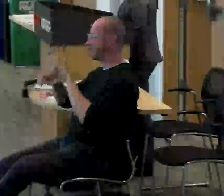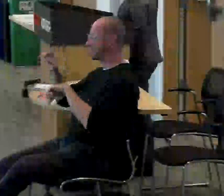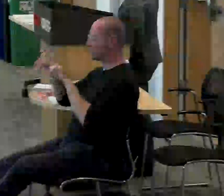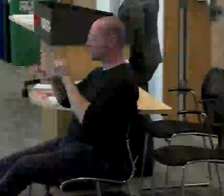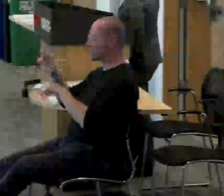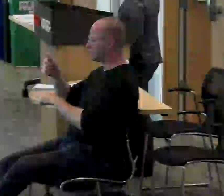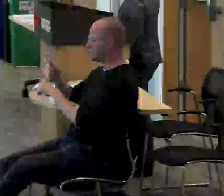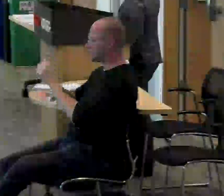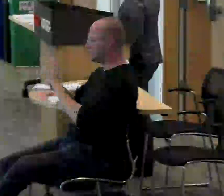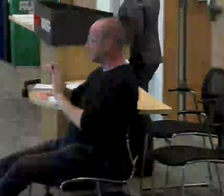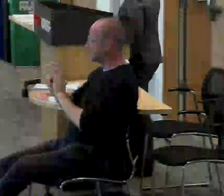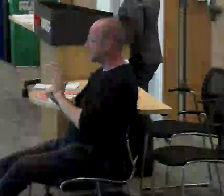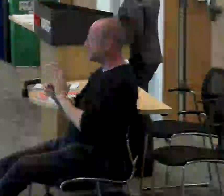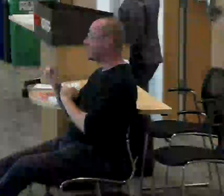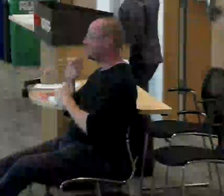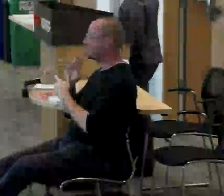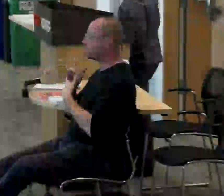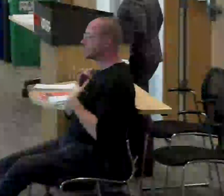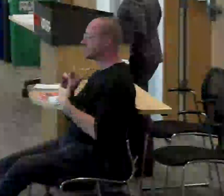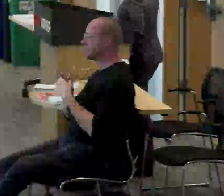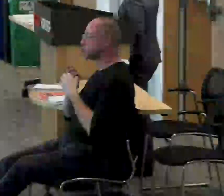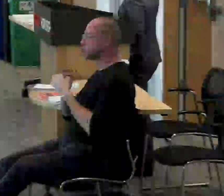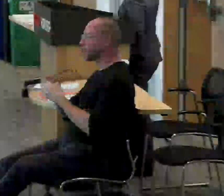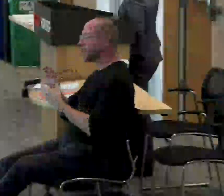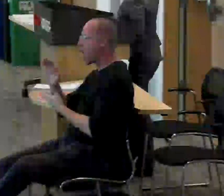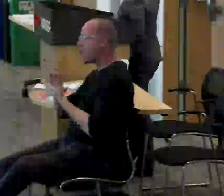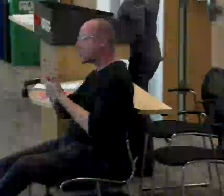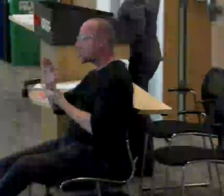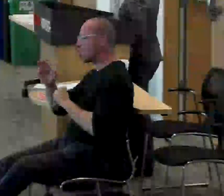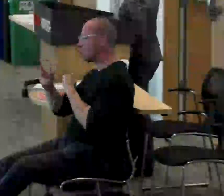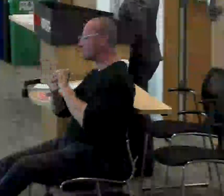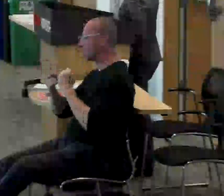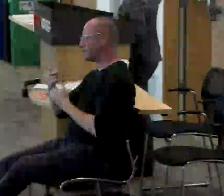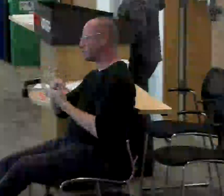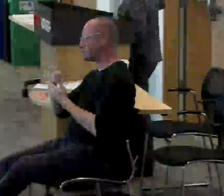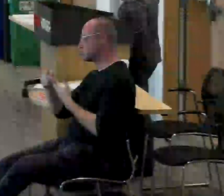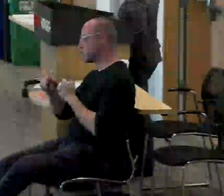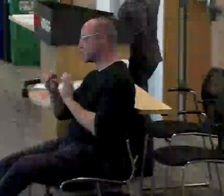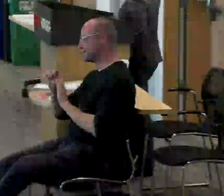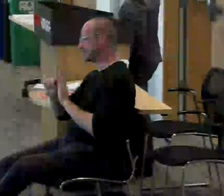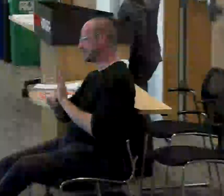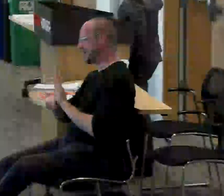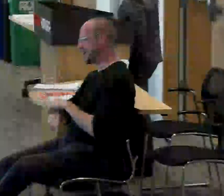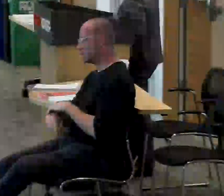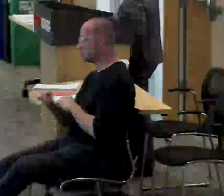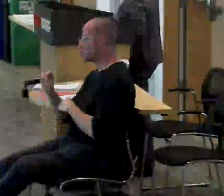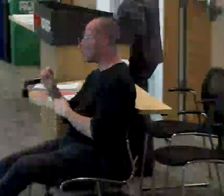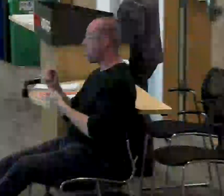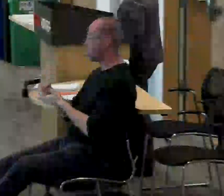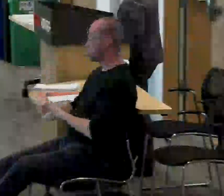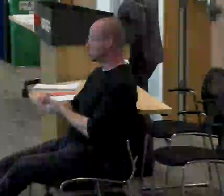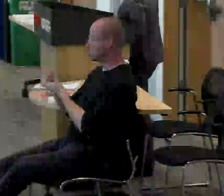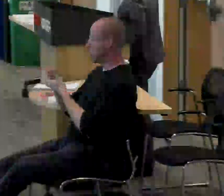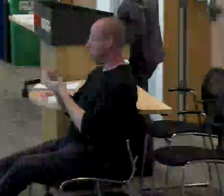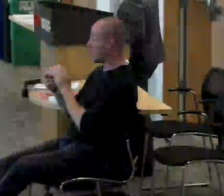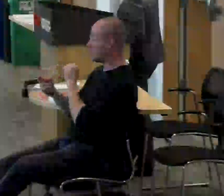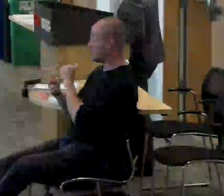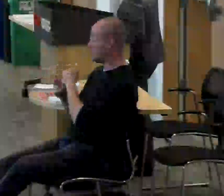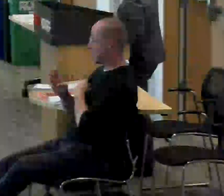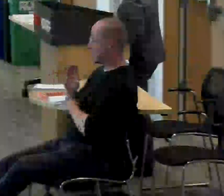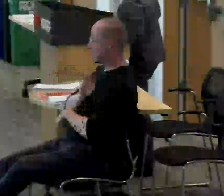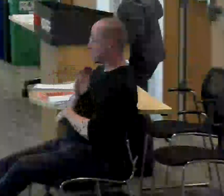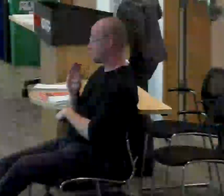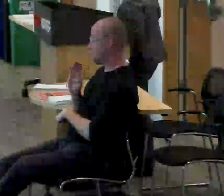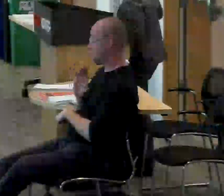to the college savings program in that state. So Scholarshare Investment Board is our sister plan. We share IRC, Internal Revenue Code,